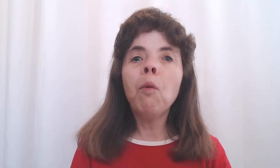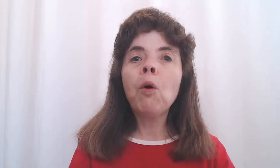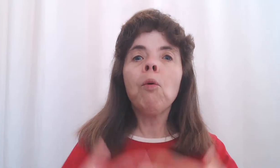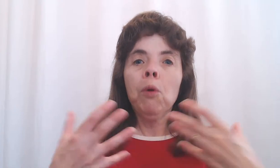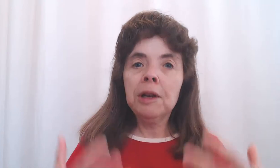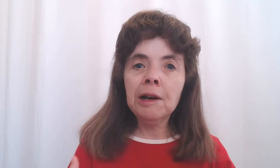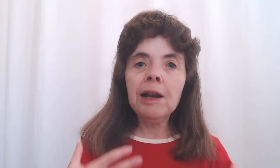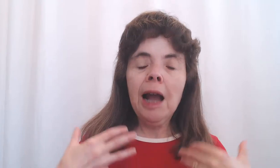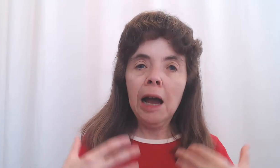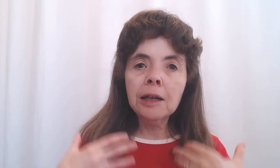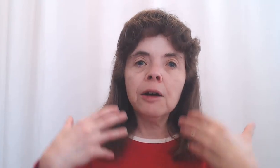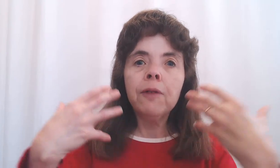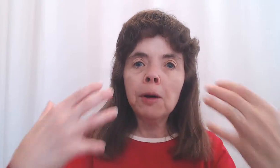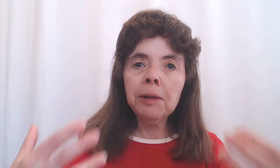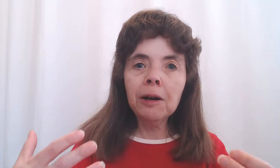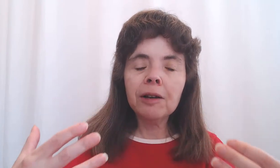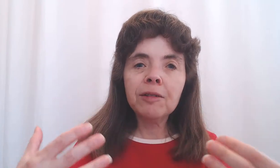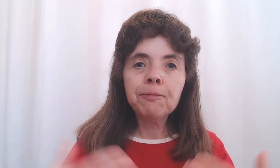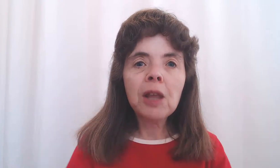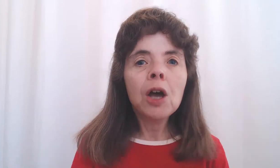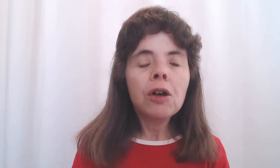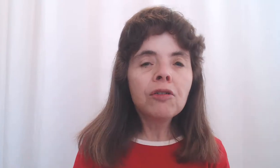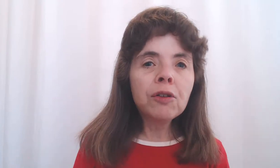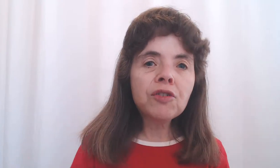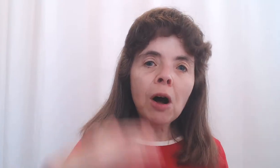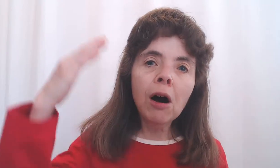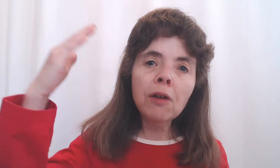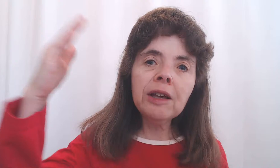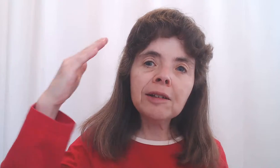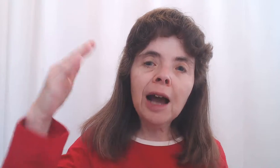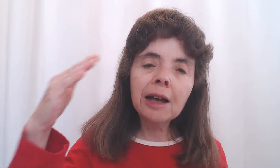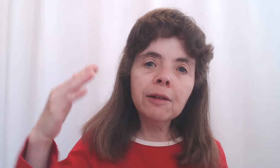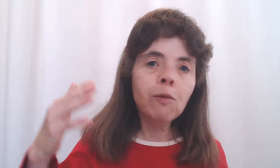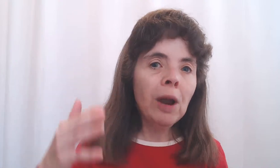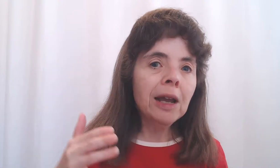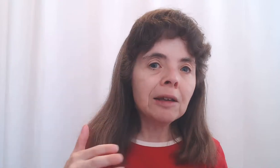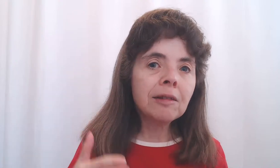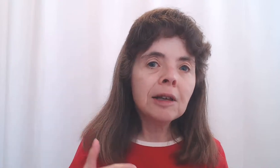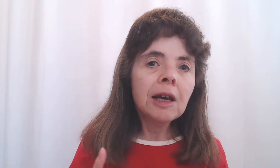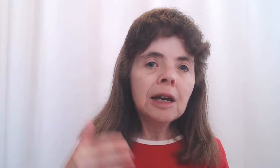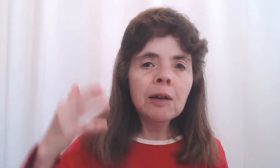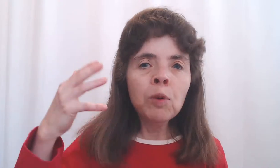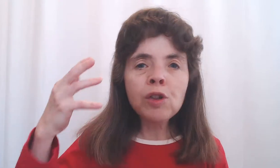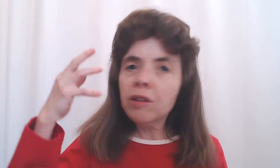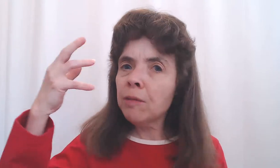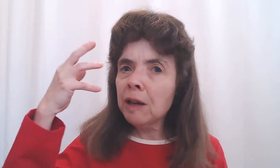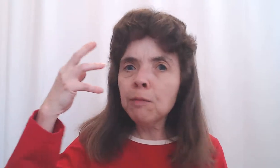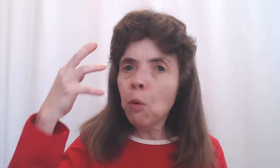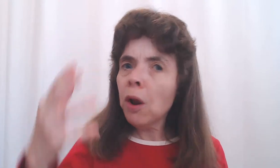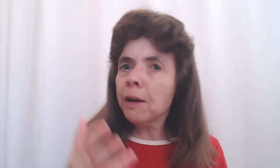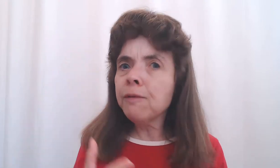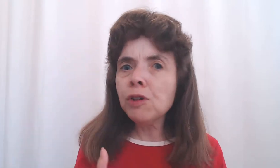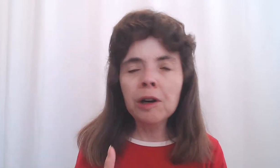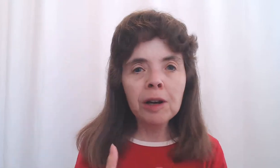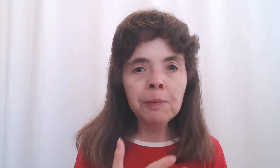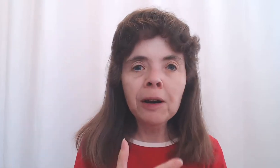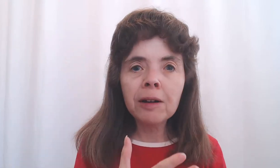more ordinary kind of appearance. So there's all these kind of ways in which it's more like a visionary appearance.